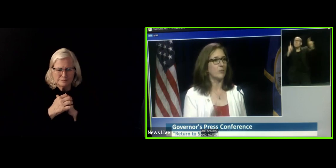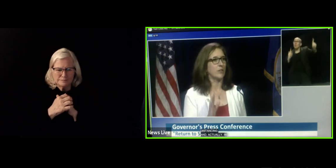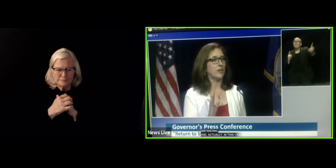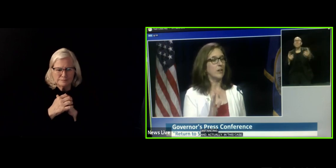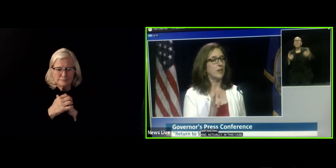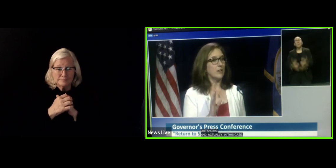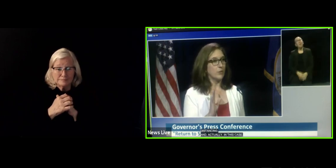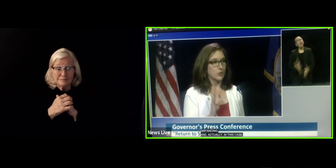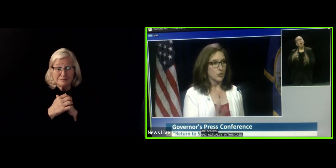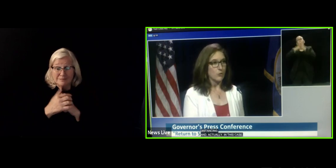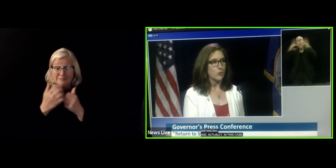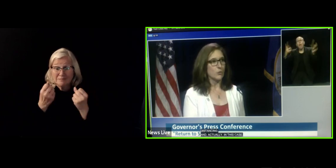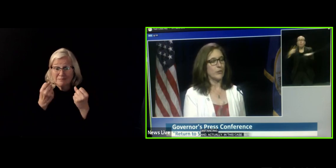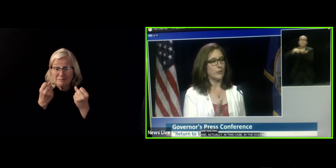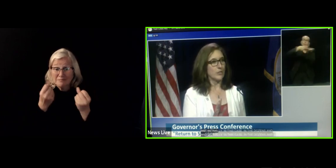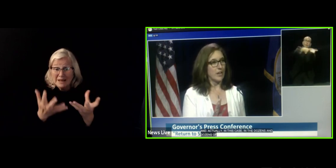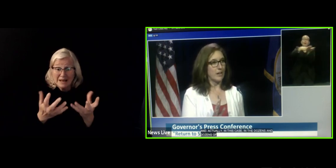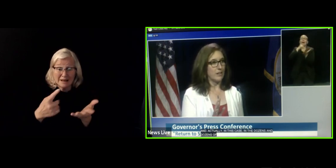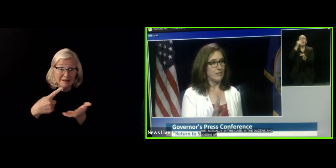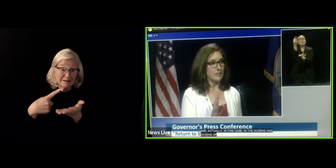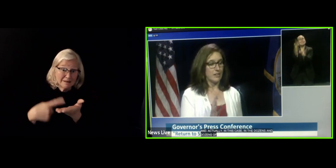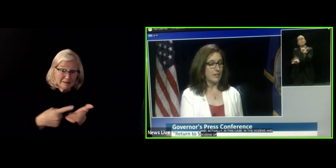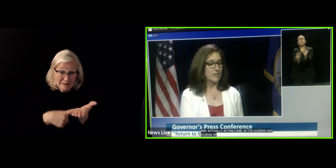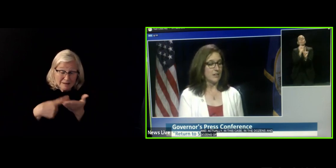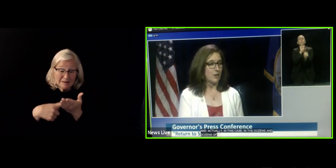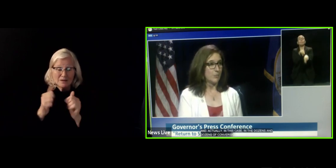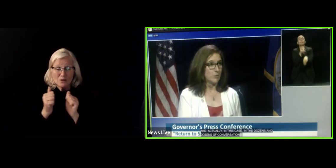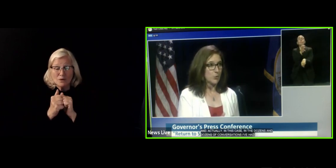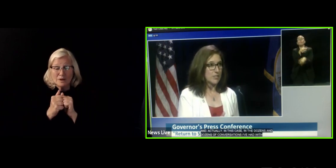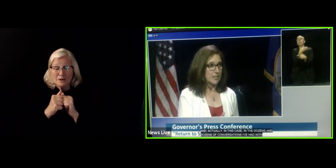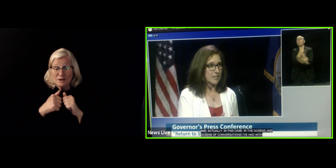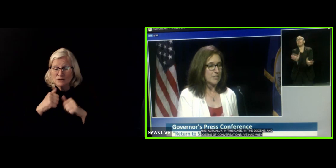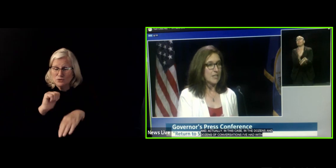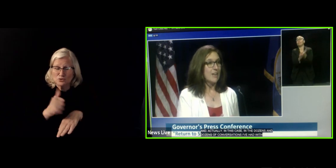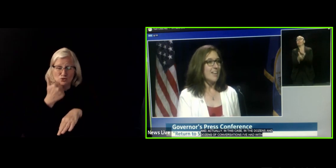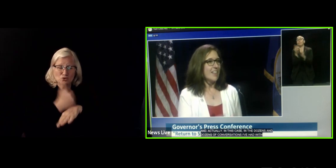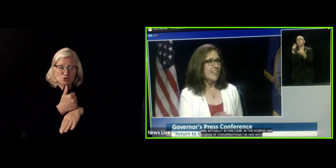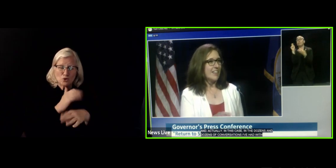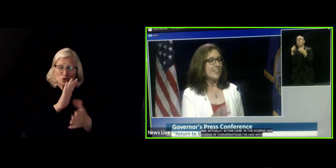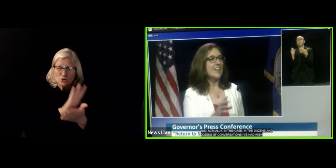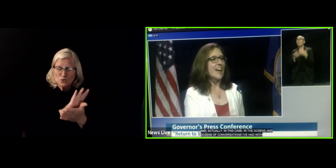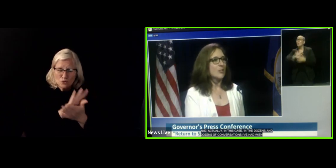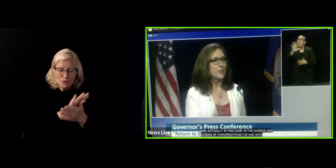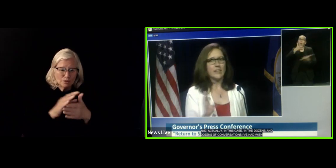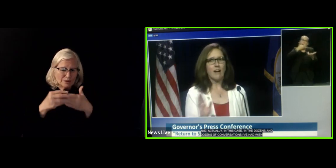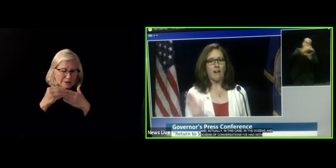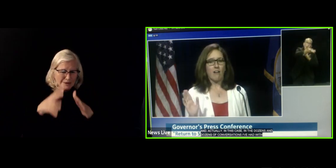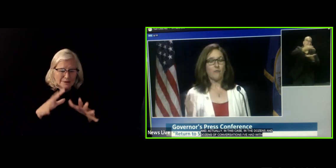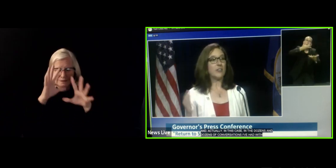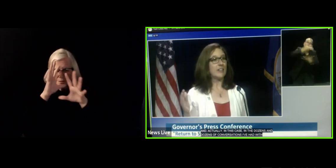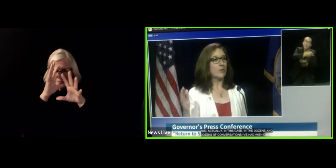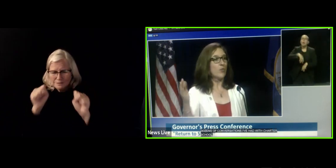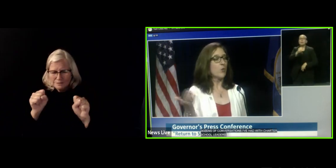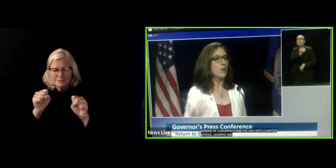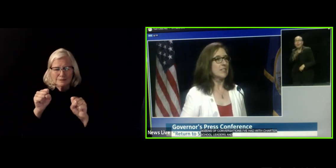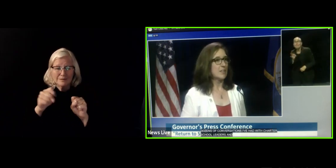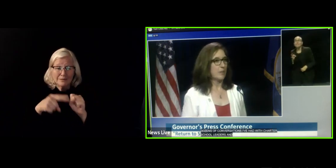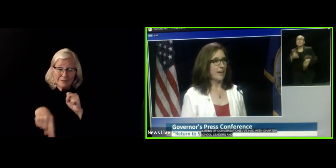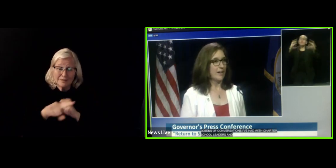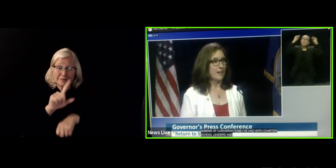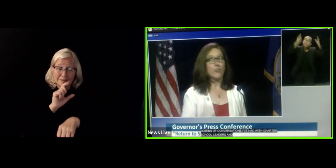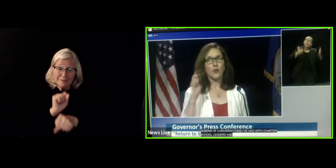had with charter school leaders and superintendents, they actually feel like they're one